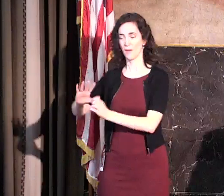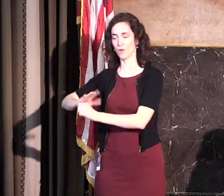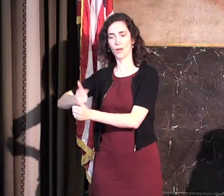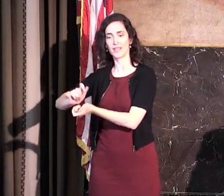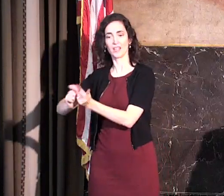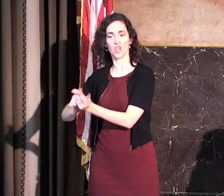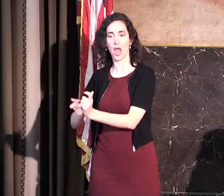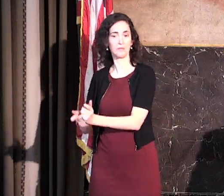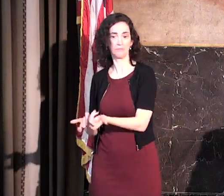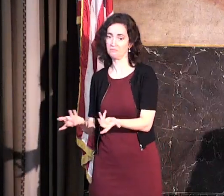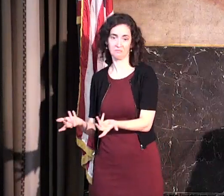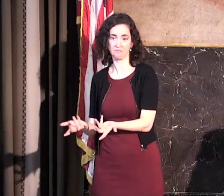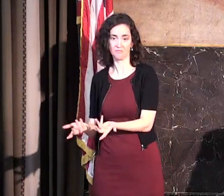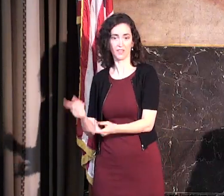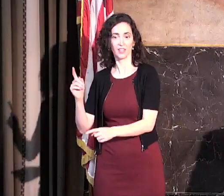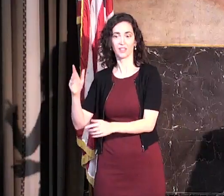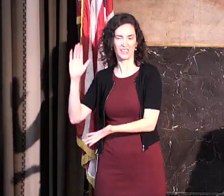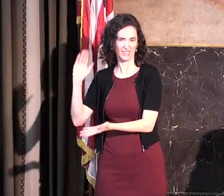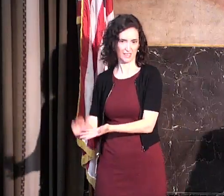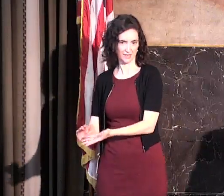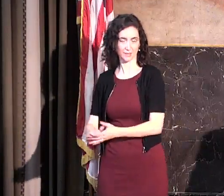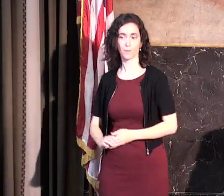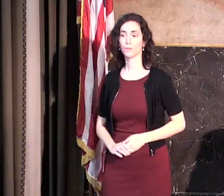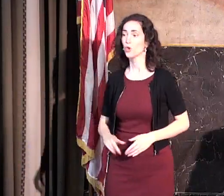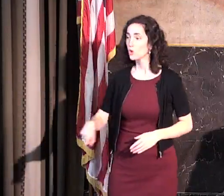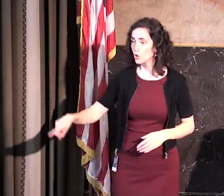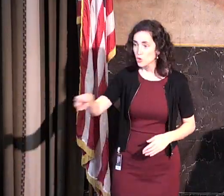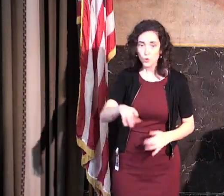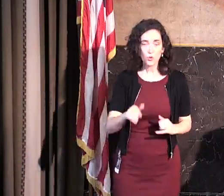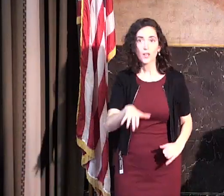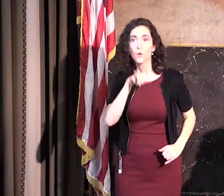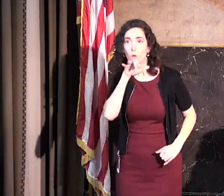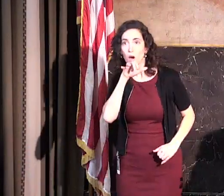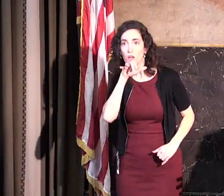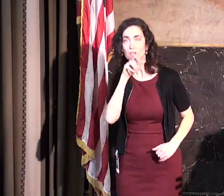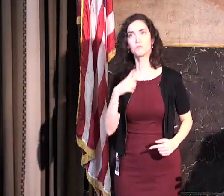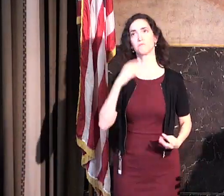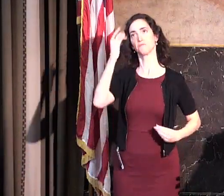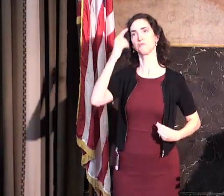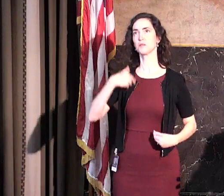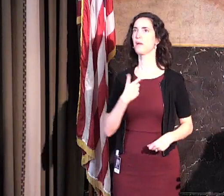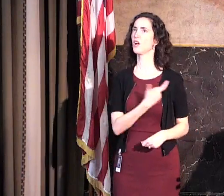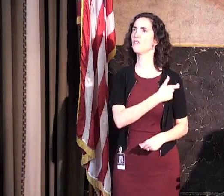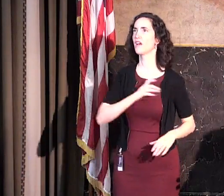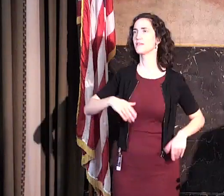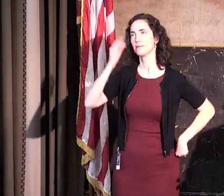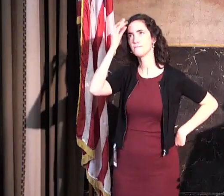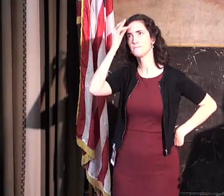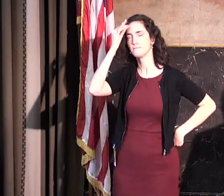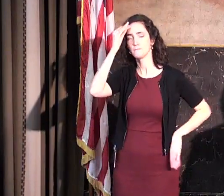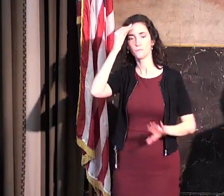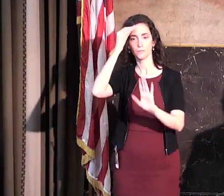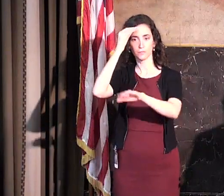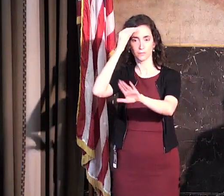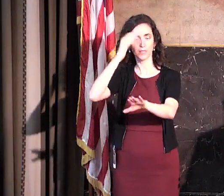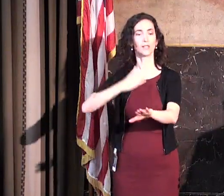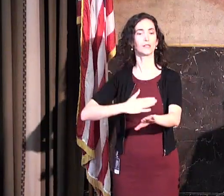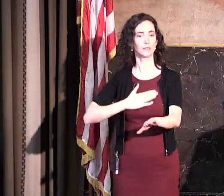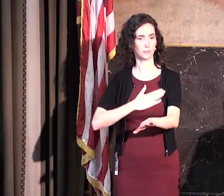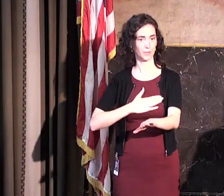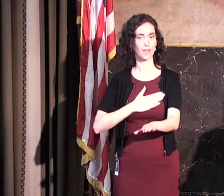So if you're listening to this today and you haven't yet taken the COVID-19 vaccine, I would encourage you to do